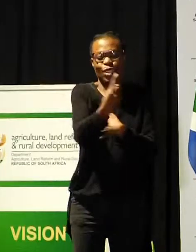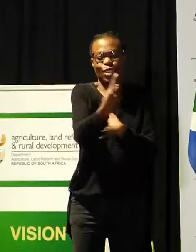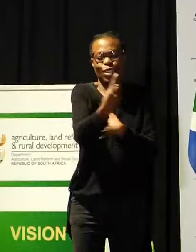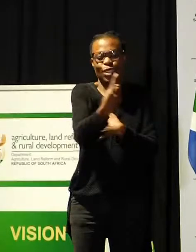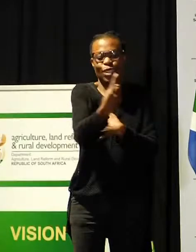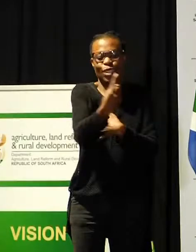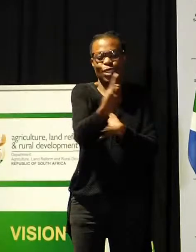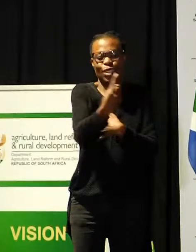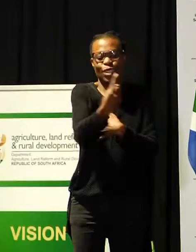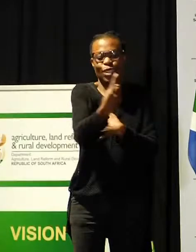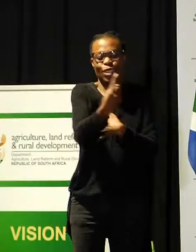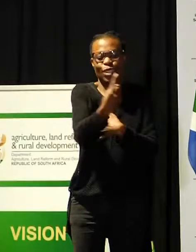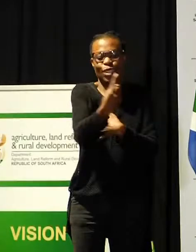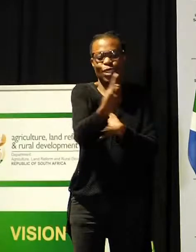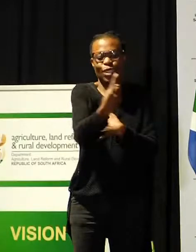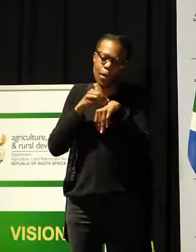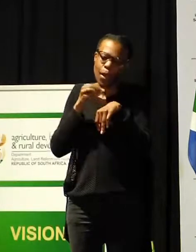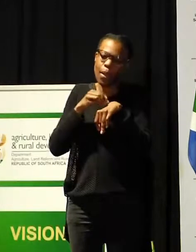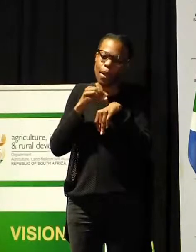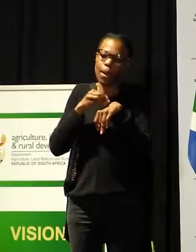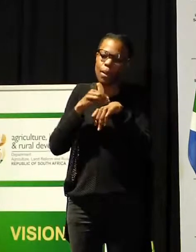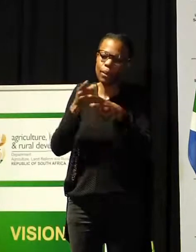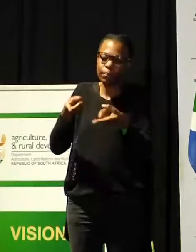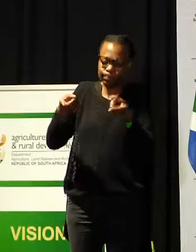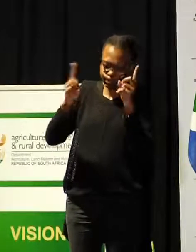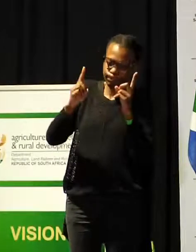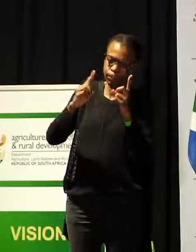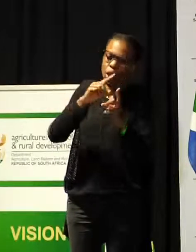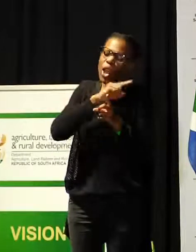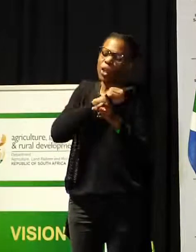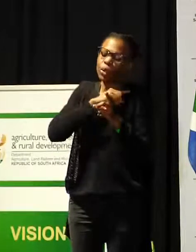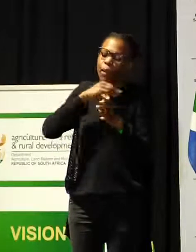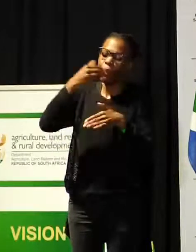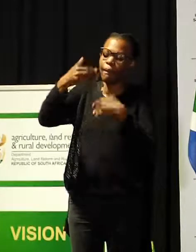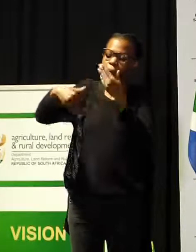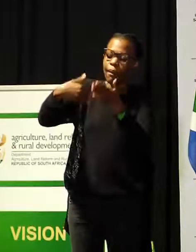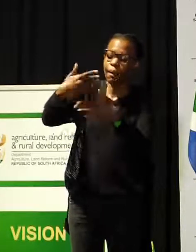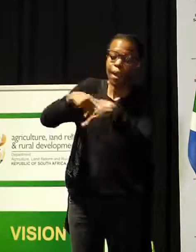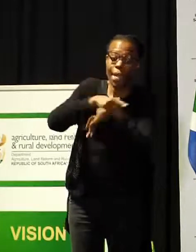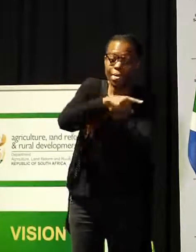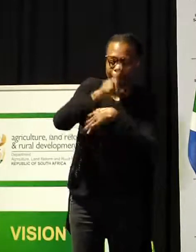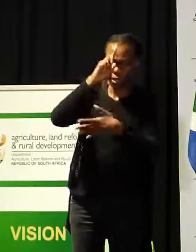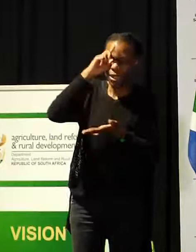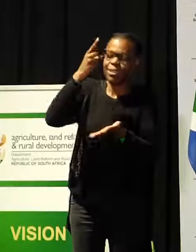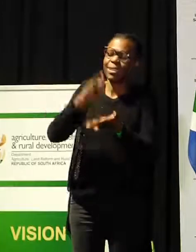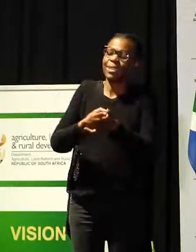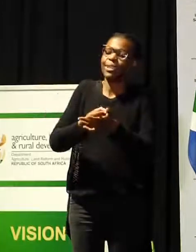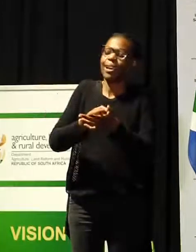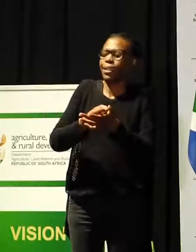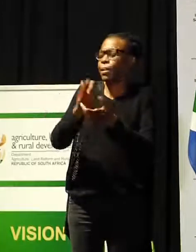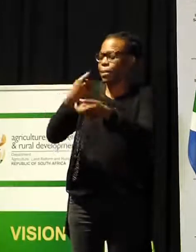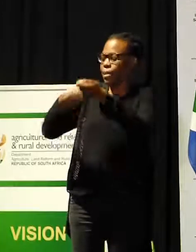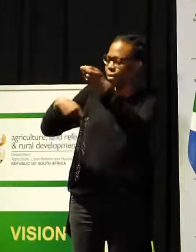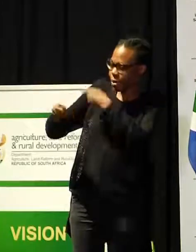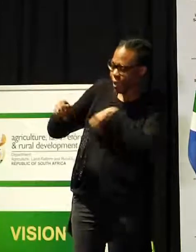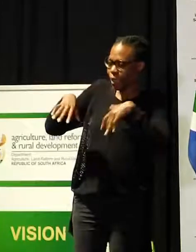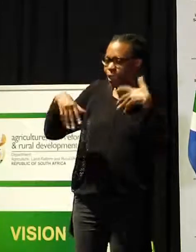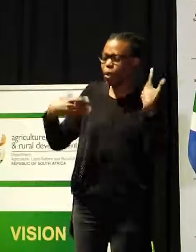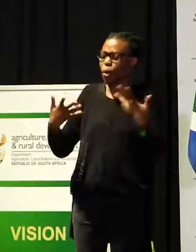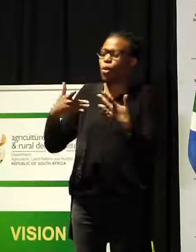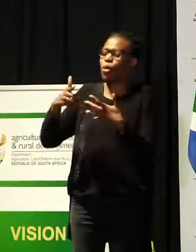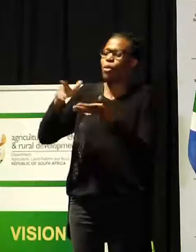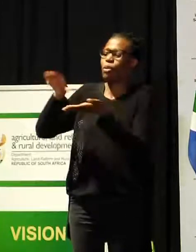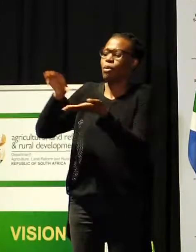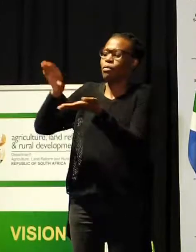pose a danger to rural communities in losing the land for through financial institutions in terms of